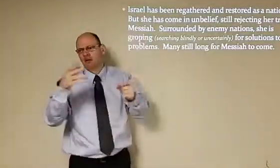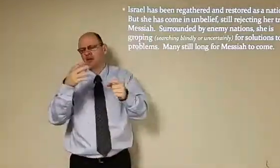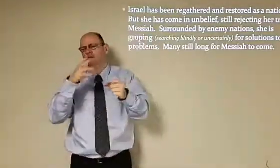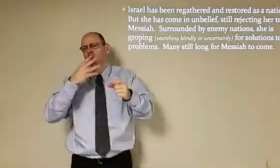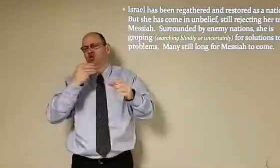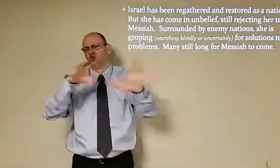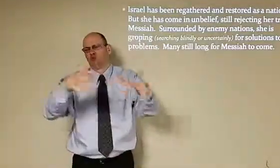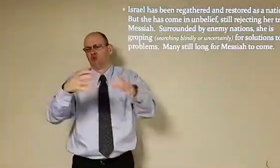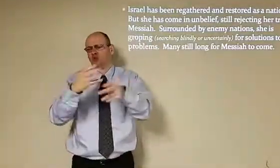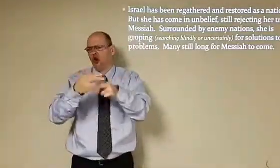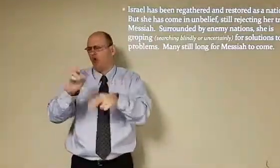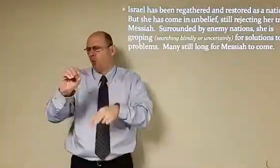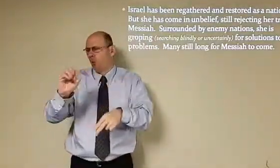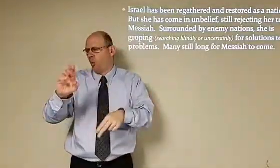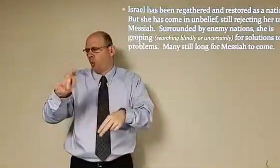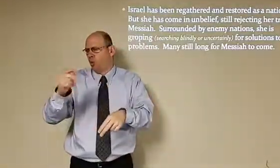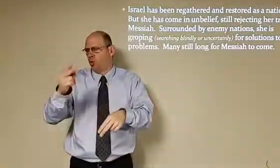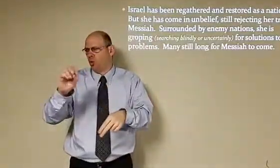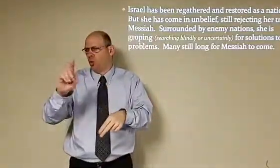She's still rejecting the true Messiah,